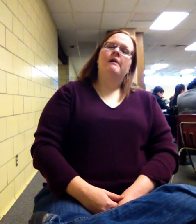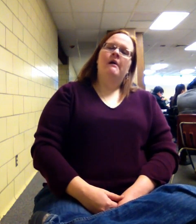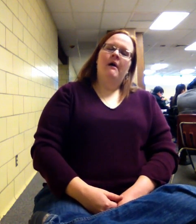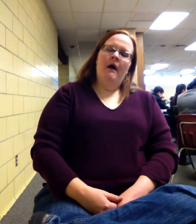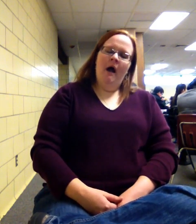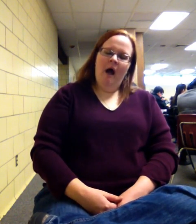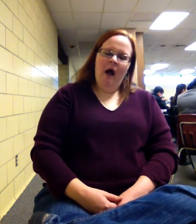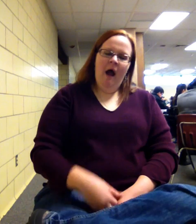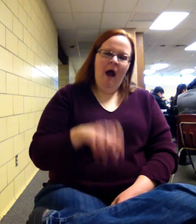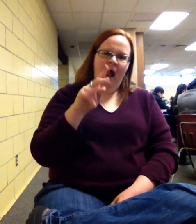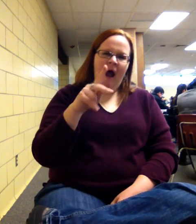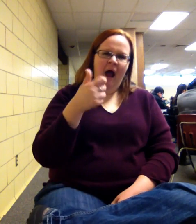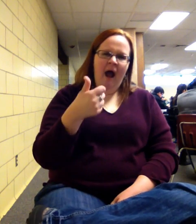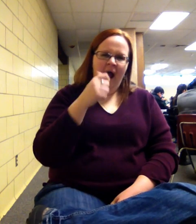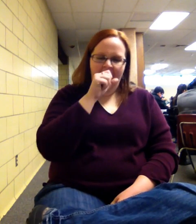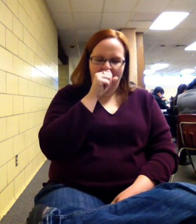Okay. Questions or comments?